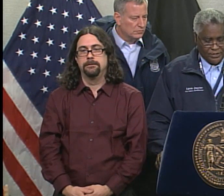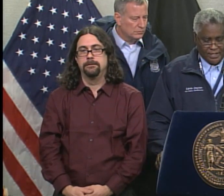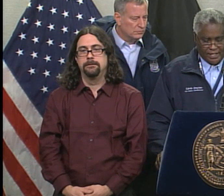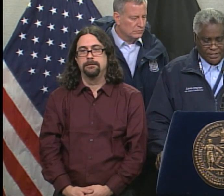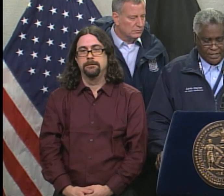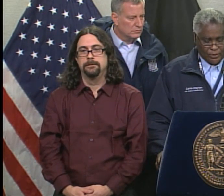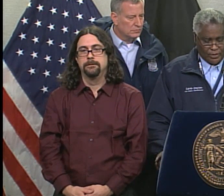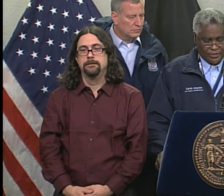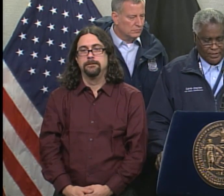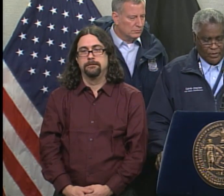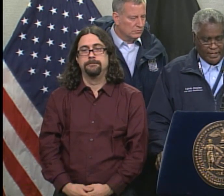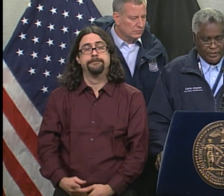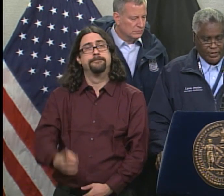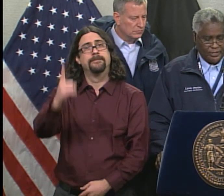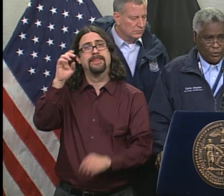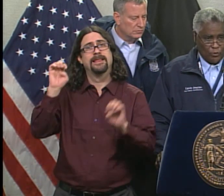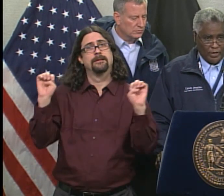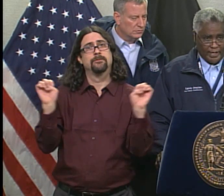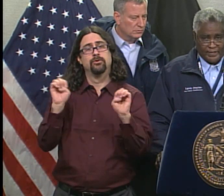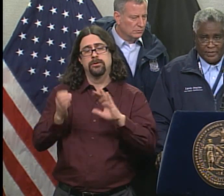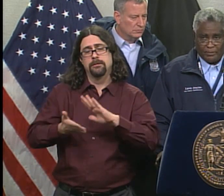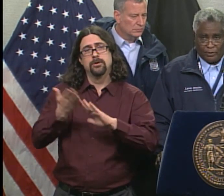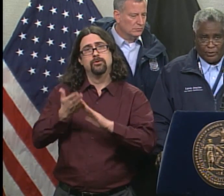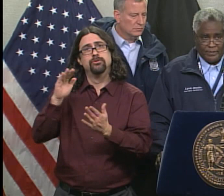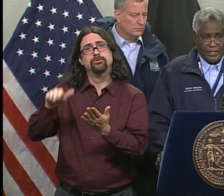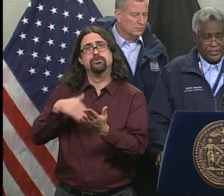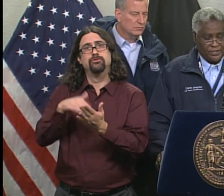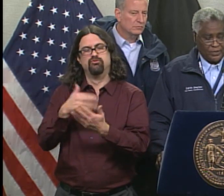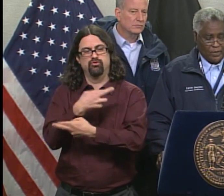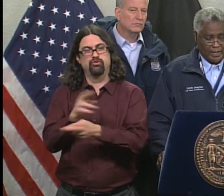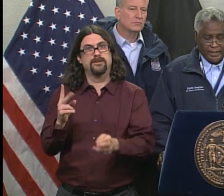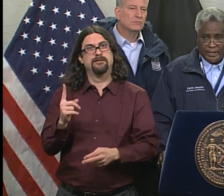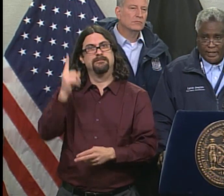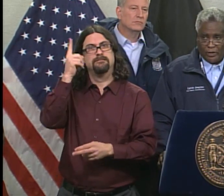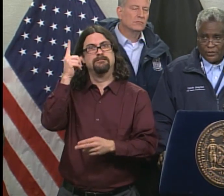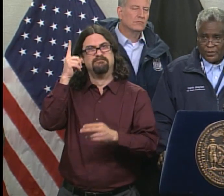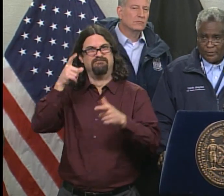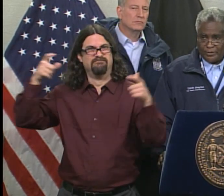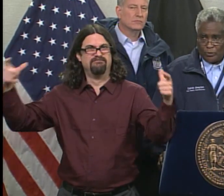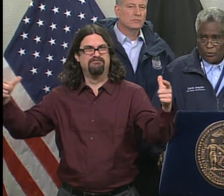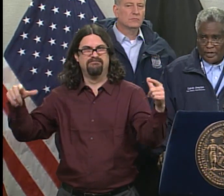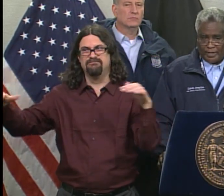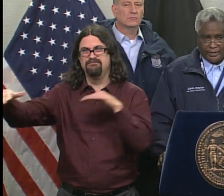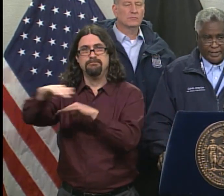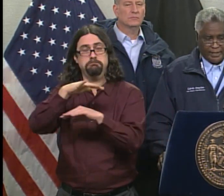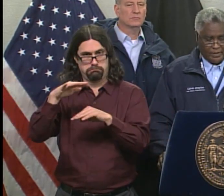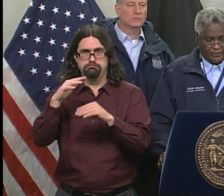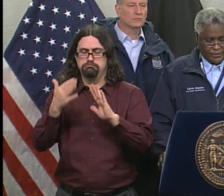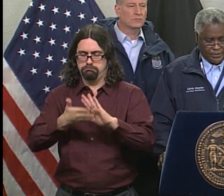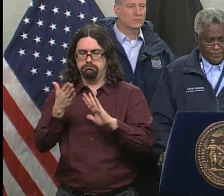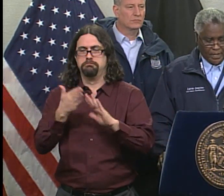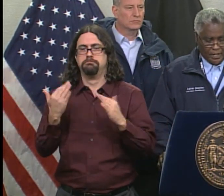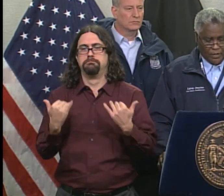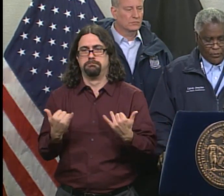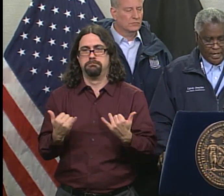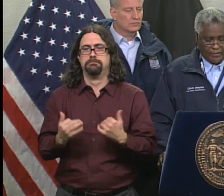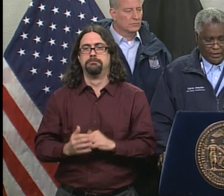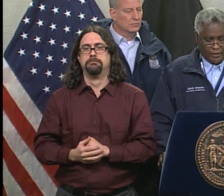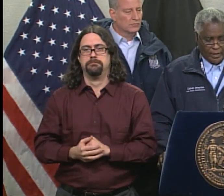Our CICs, or Citywide Interagency Coordinators, have been deployed citywide, also helping to coordinate the cleanup efforts.